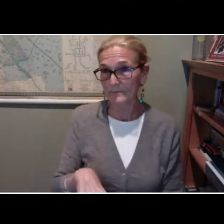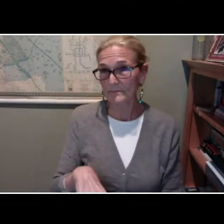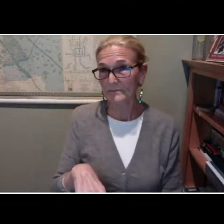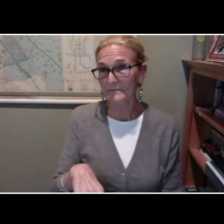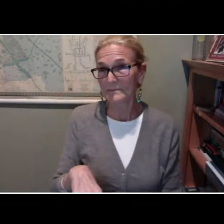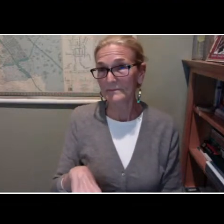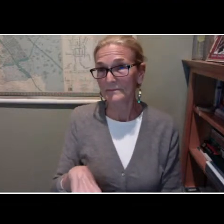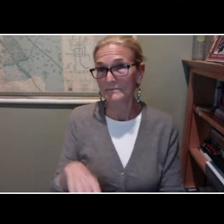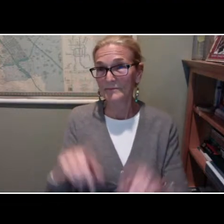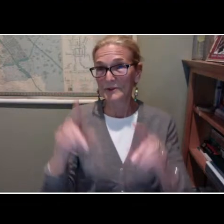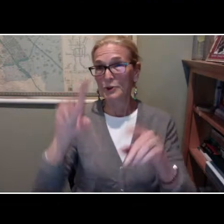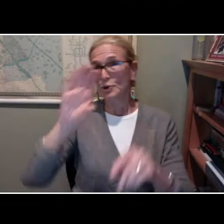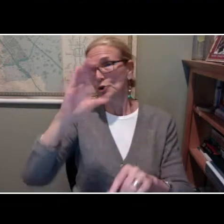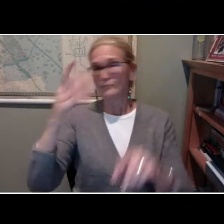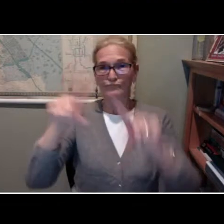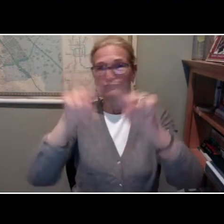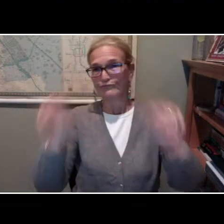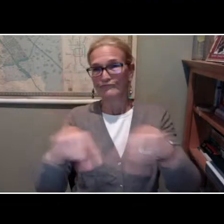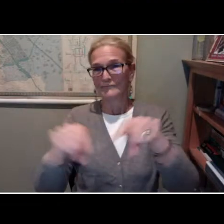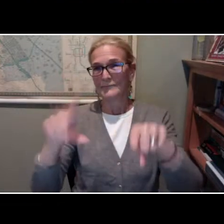So on their website,